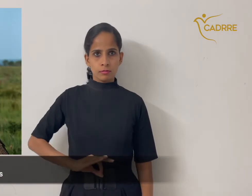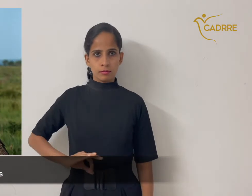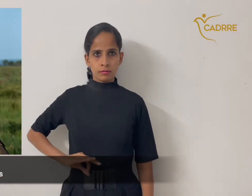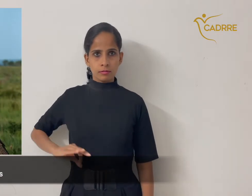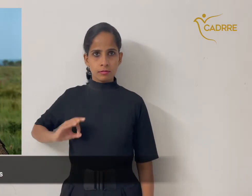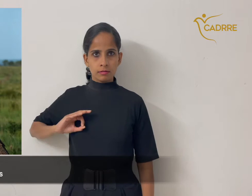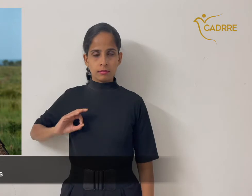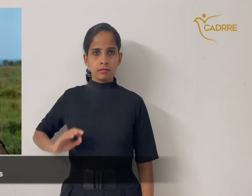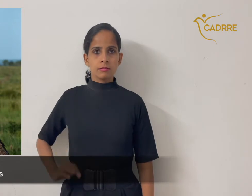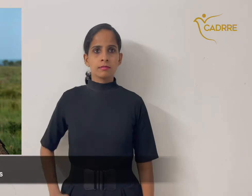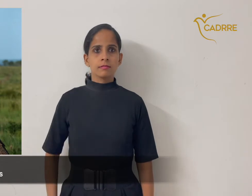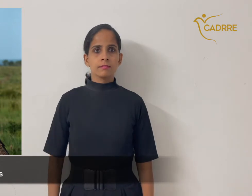Cheetah.